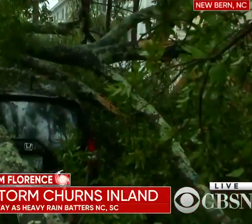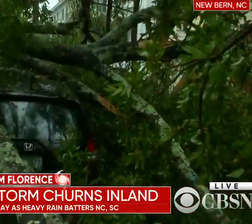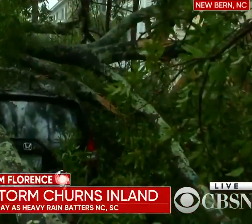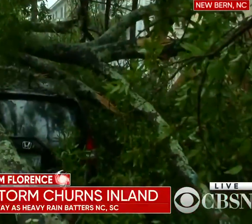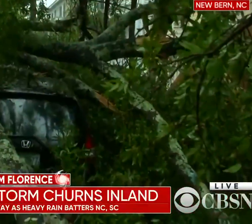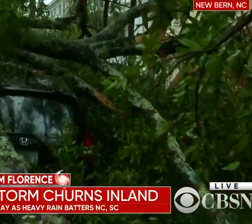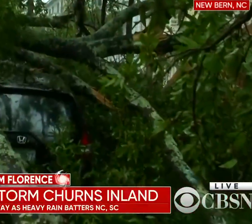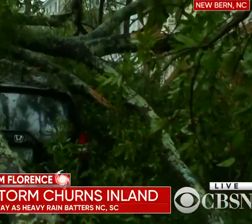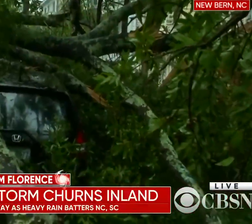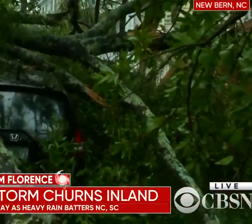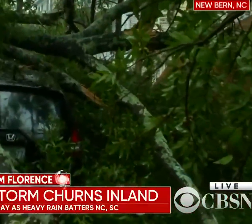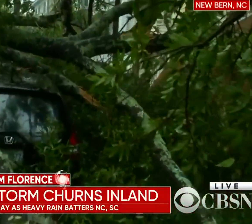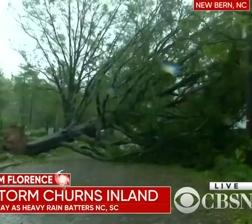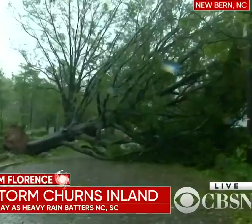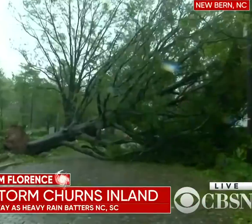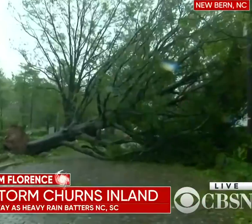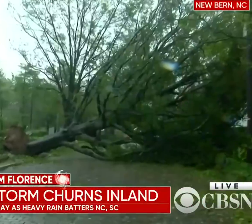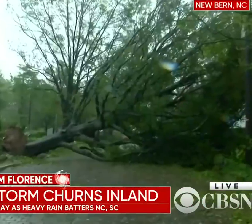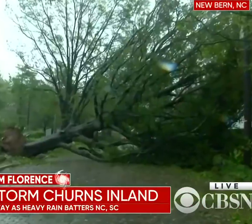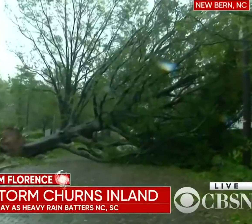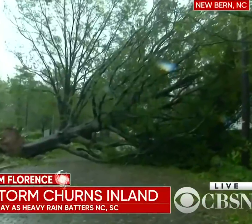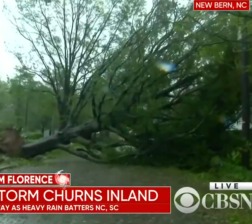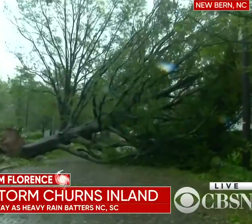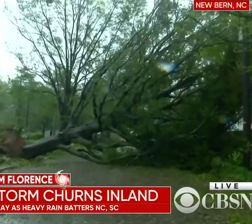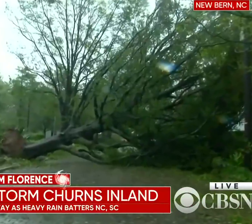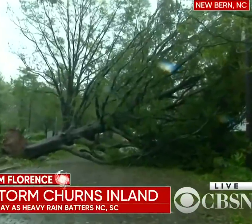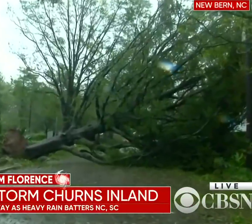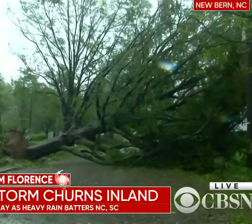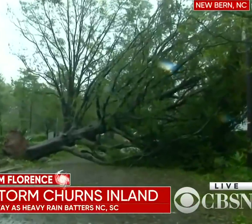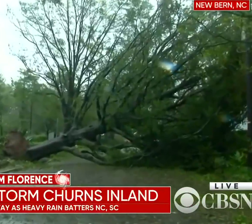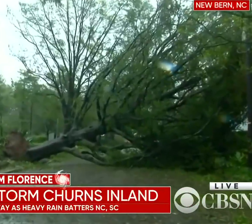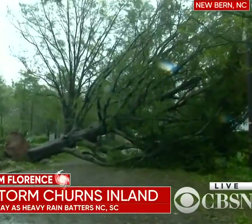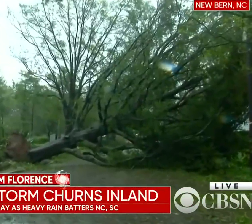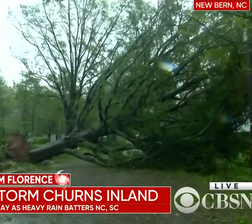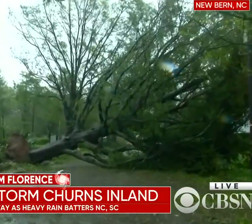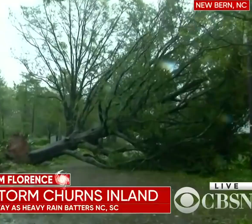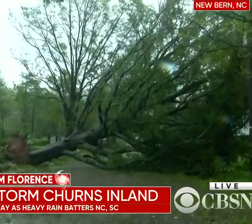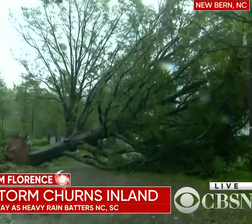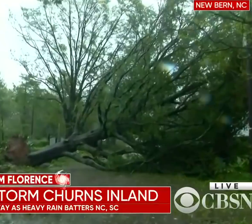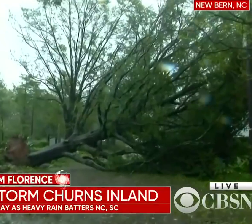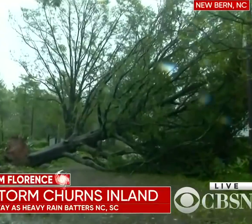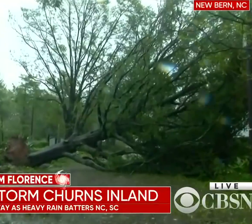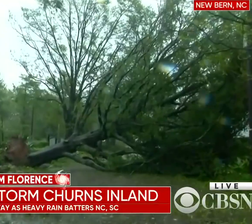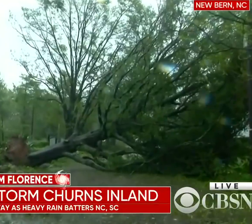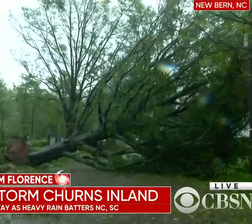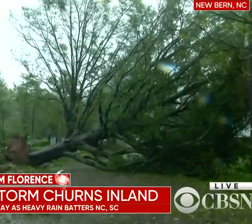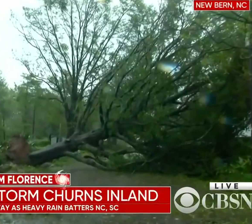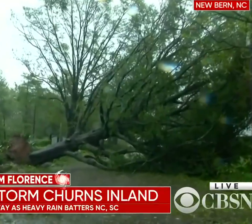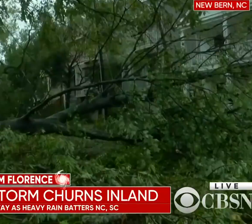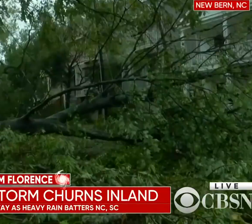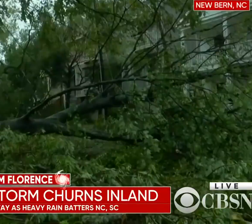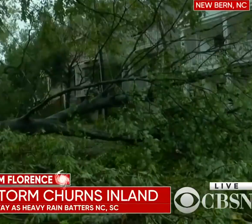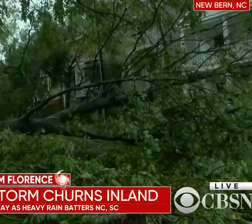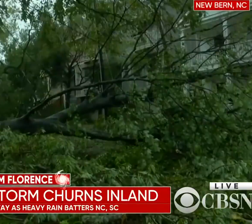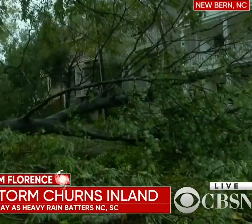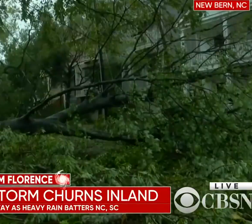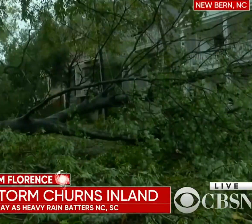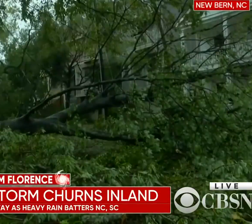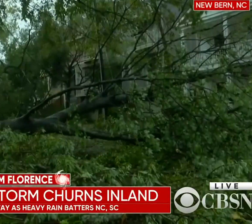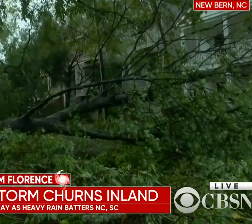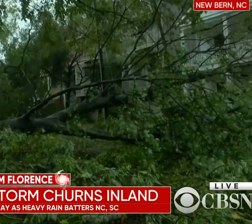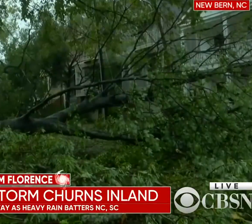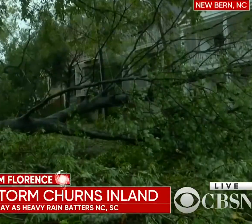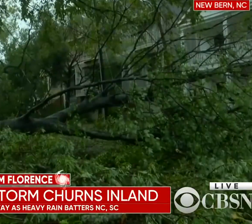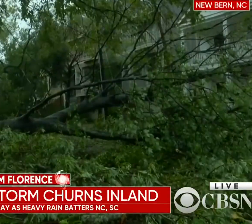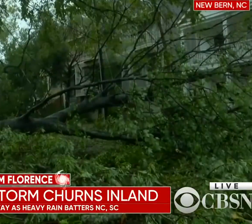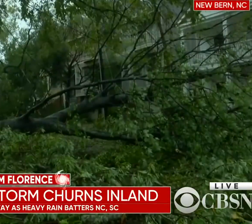So far, at least 5 people have died in the storm. The toll also includes 2 men killed in separate incidents in Lenoir